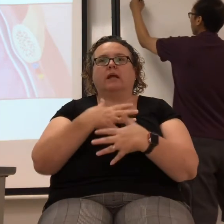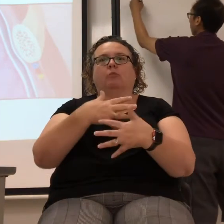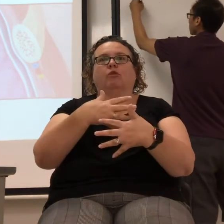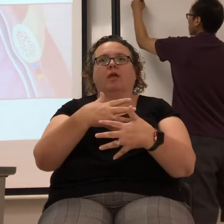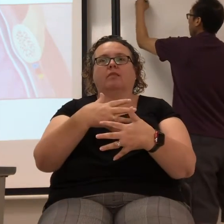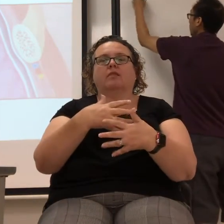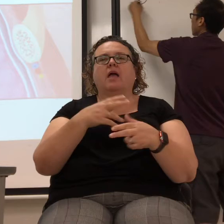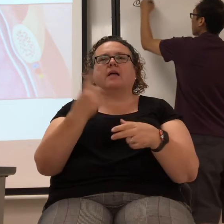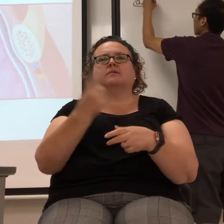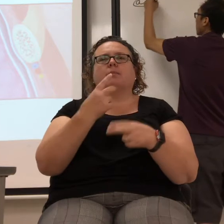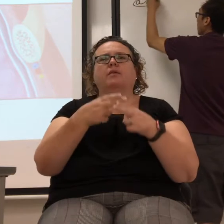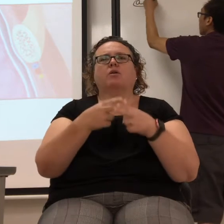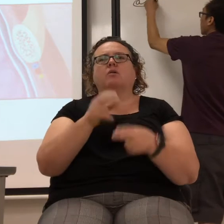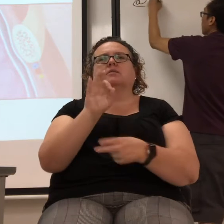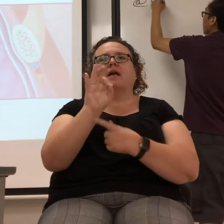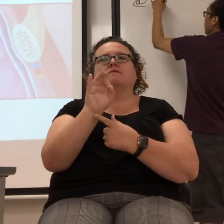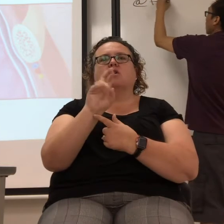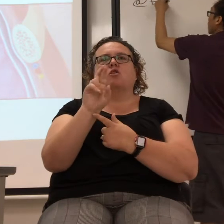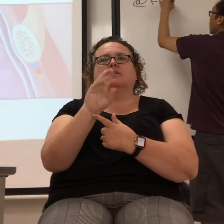called FRC,